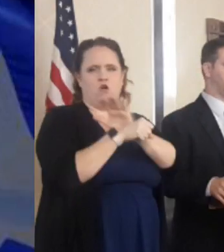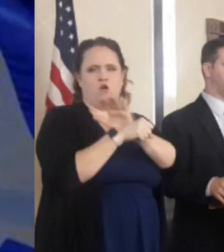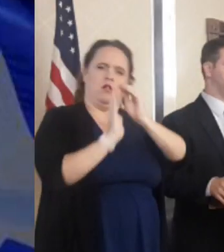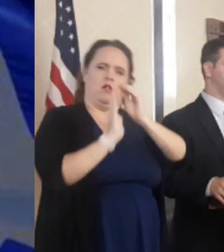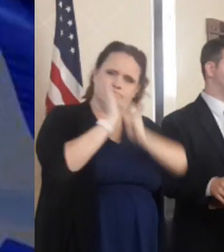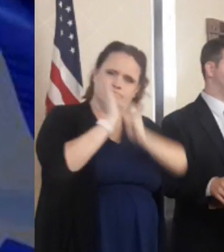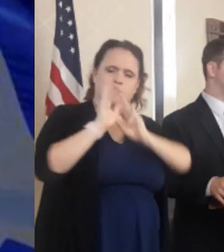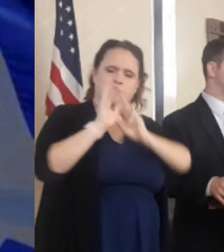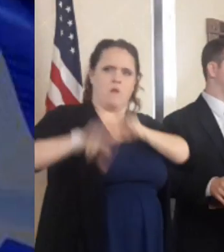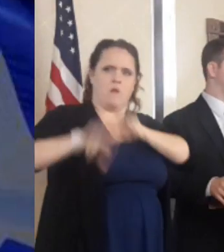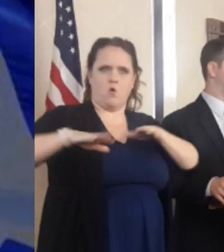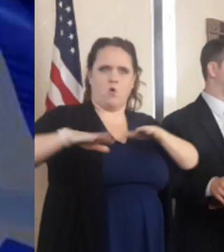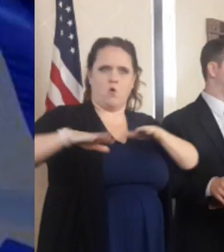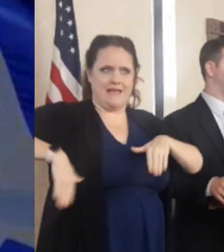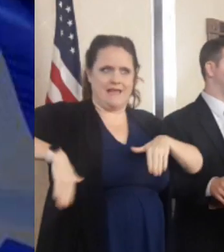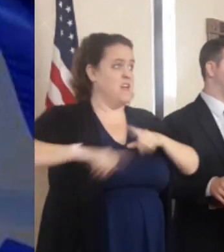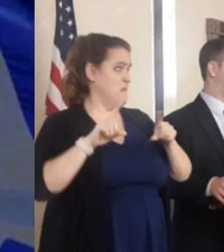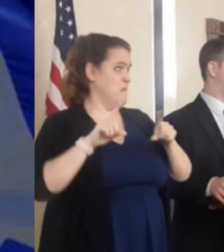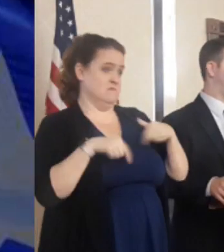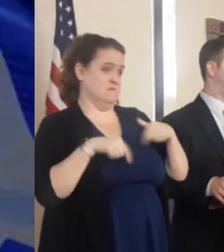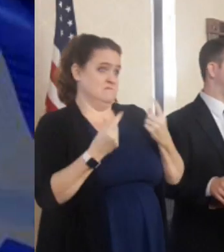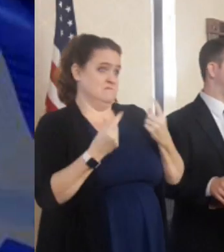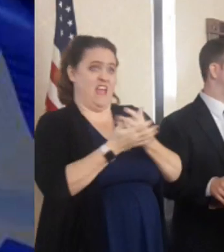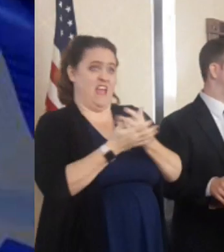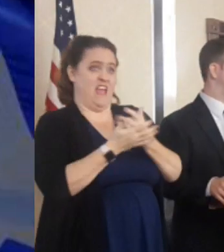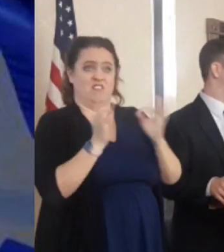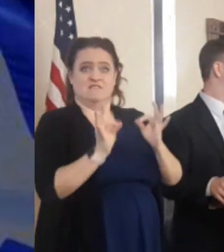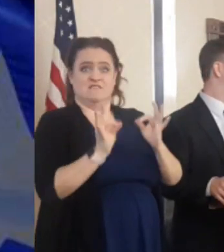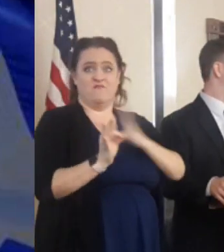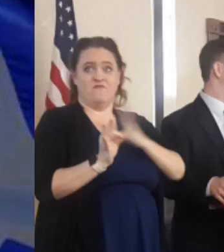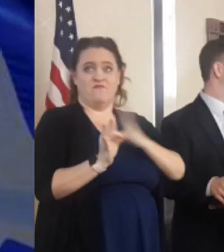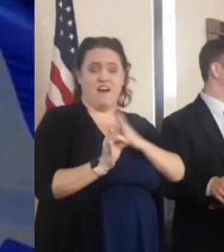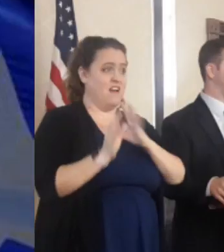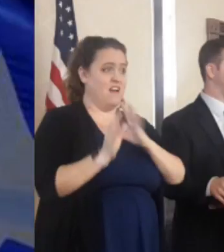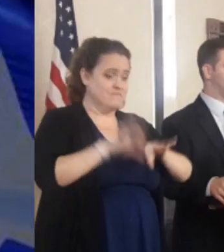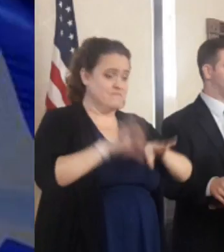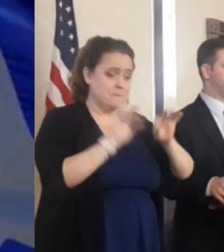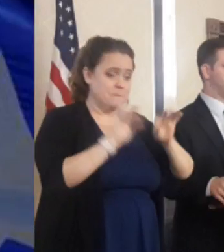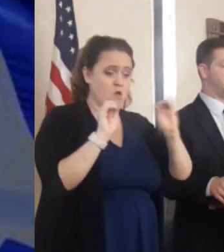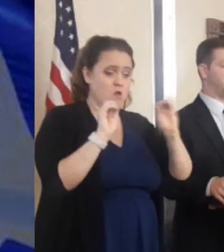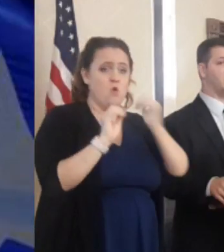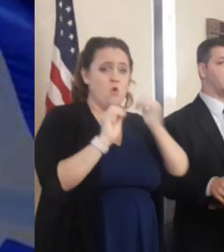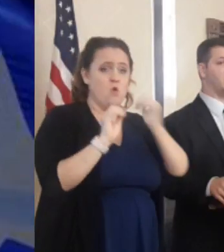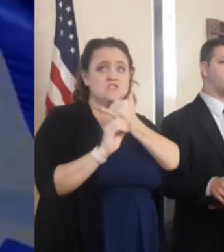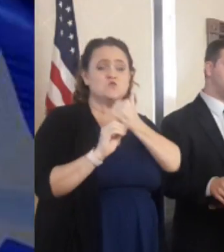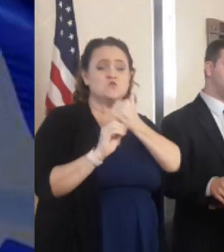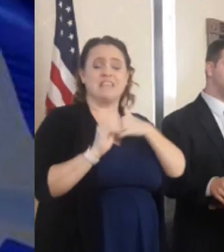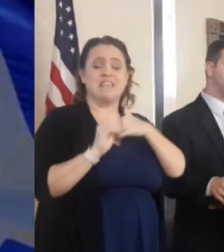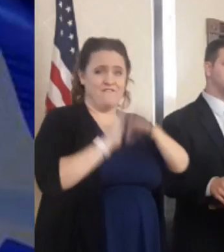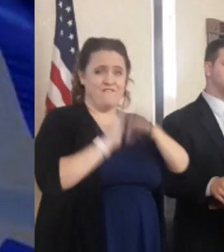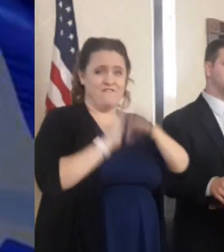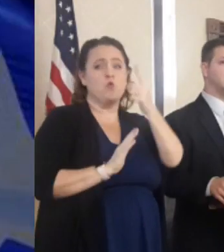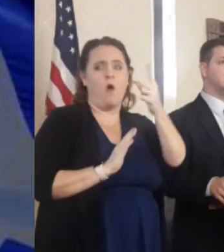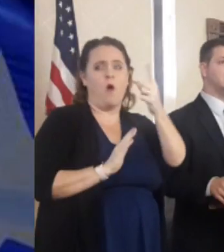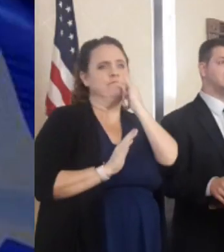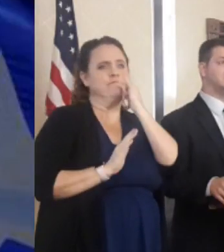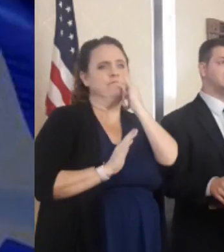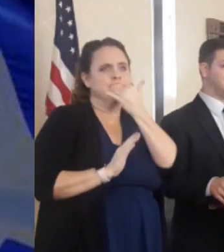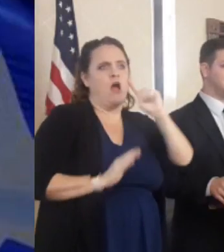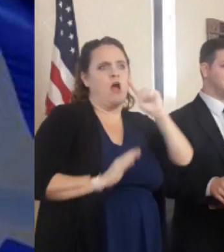Everything was fine. I didn't find an issue. I found a small discrepancy of $1.20.